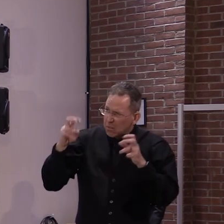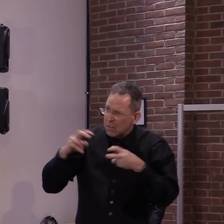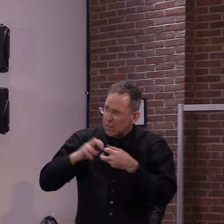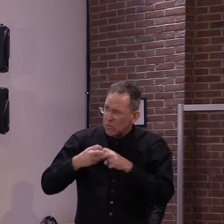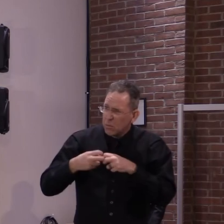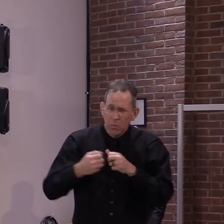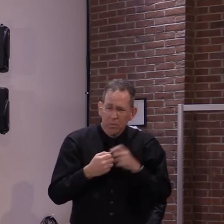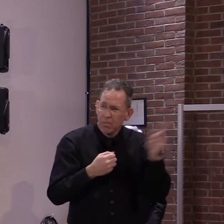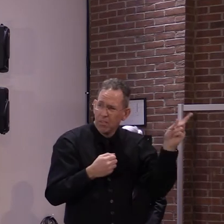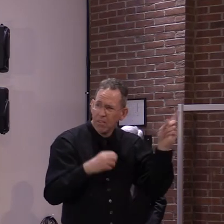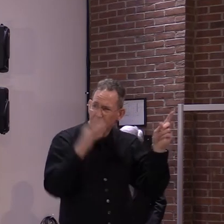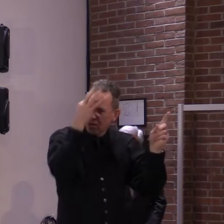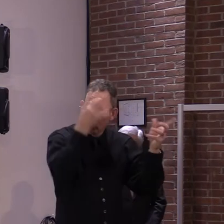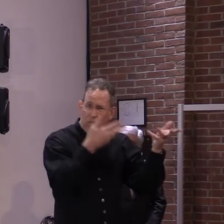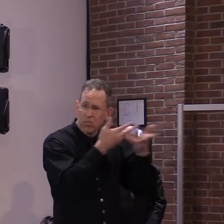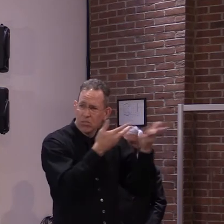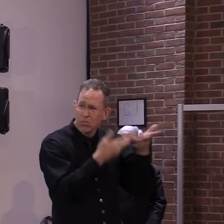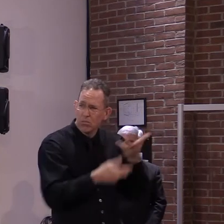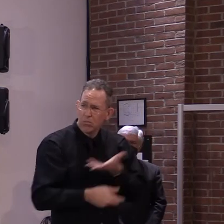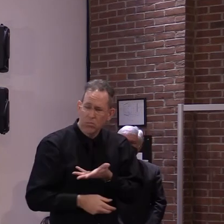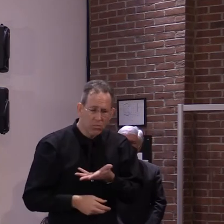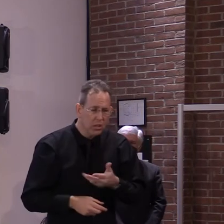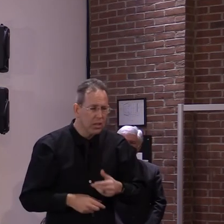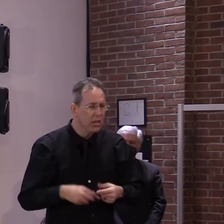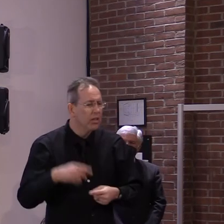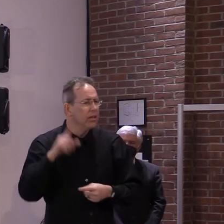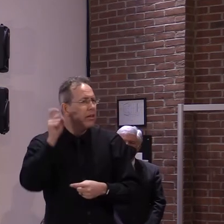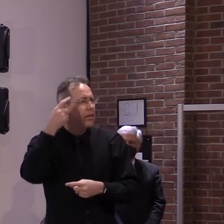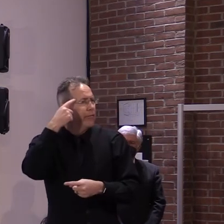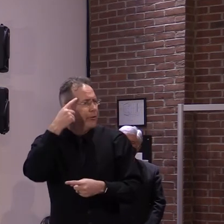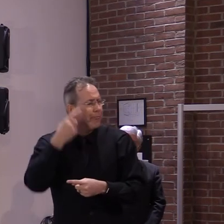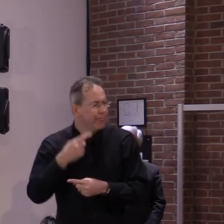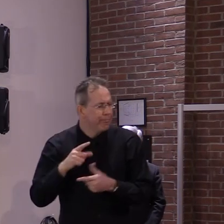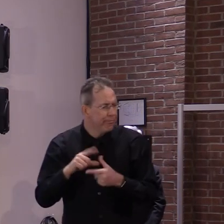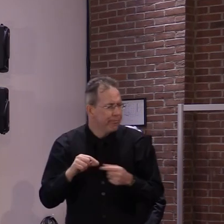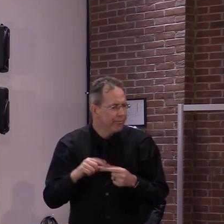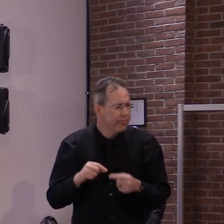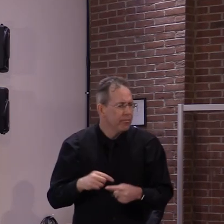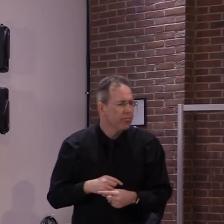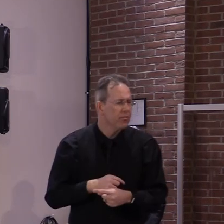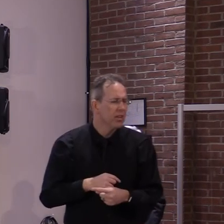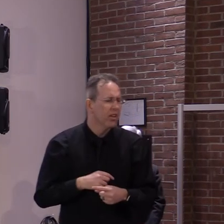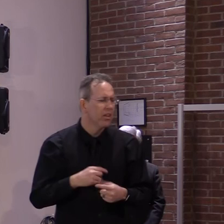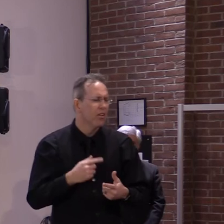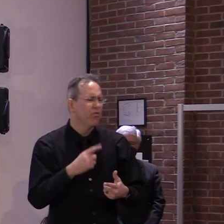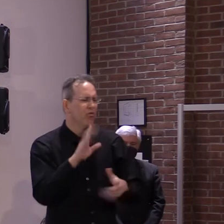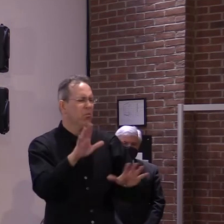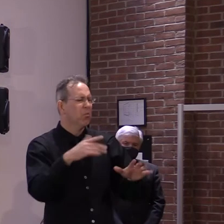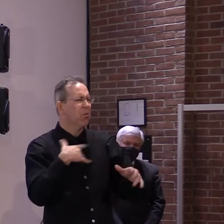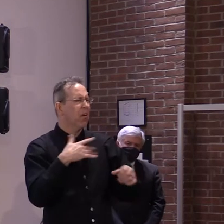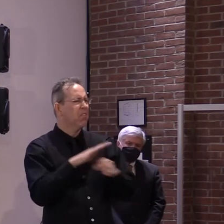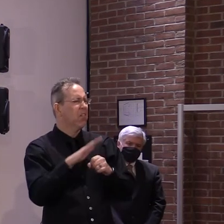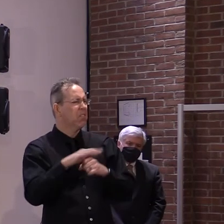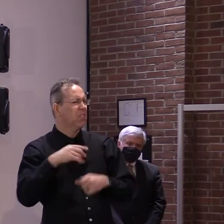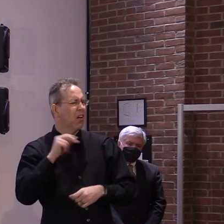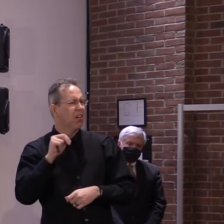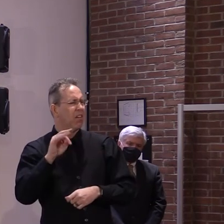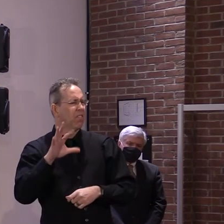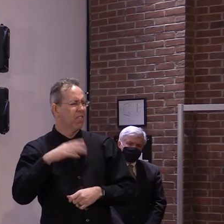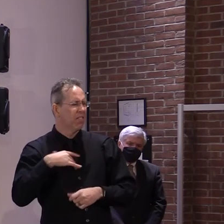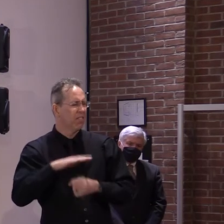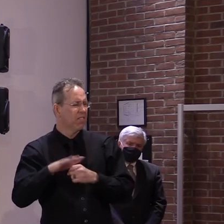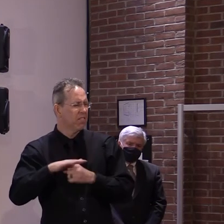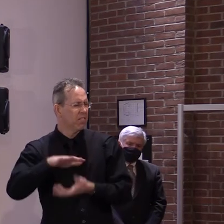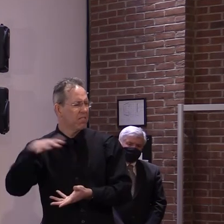that we have an inventory that's sufficient but i might ask commissioner shirling if he's on uh if he could